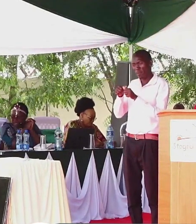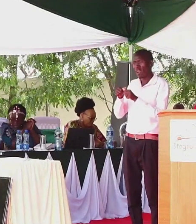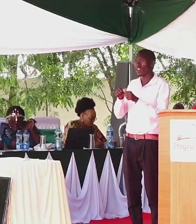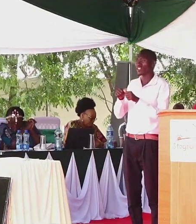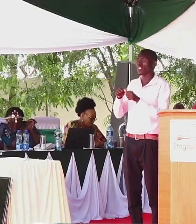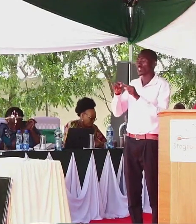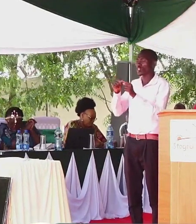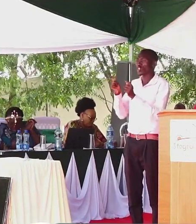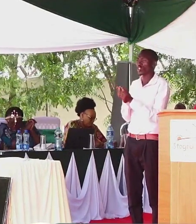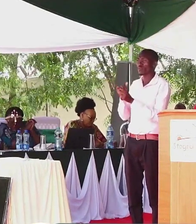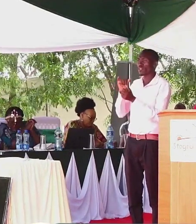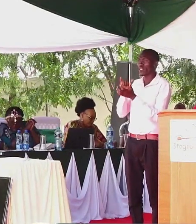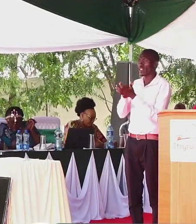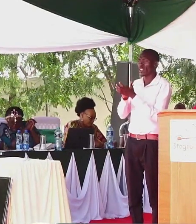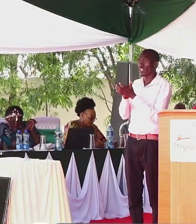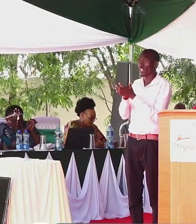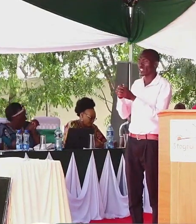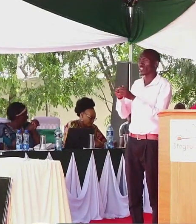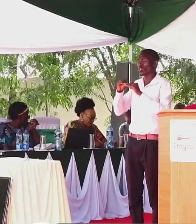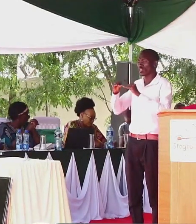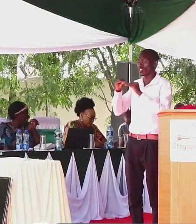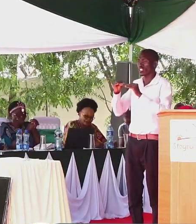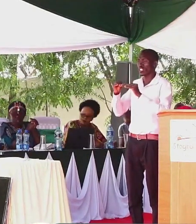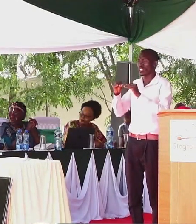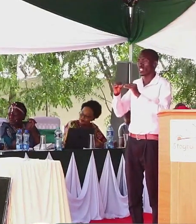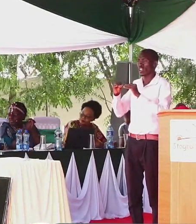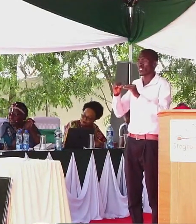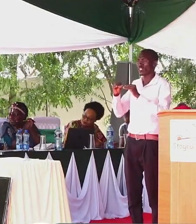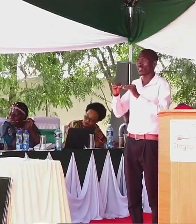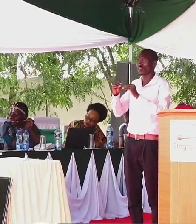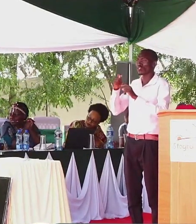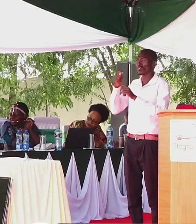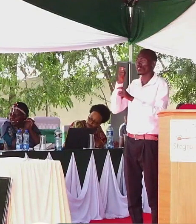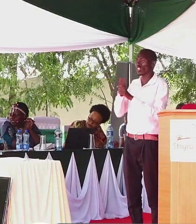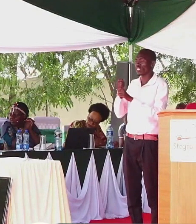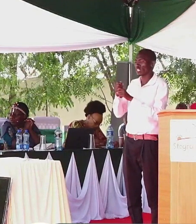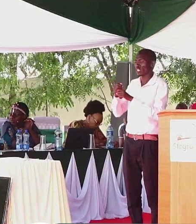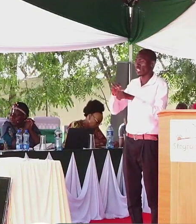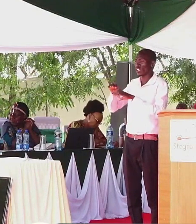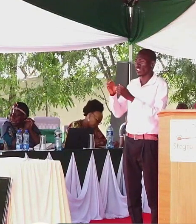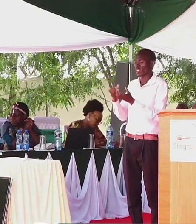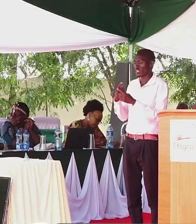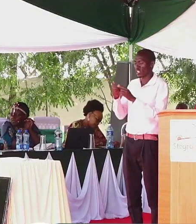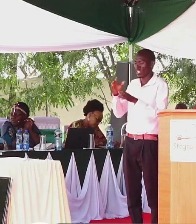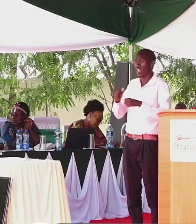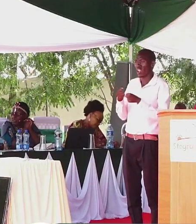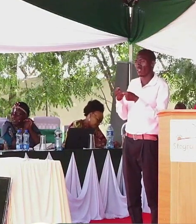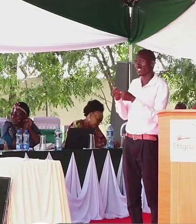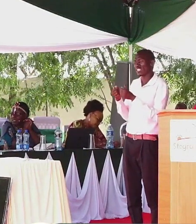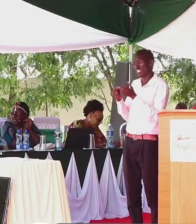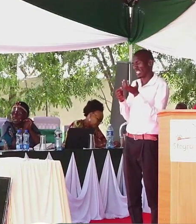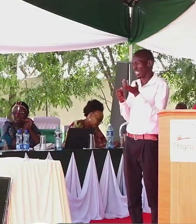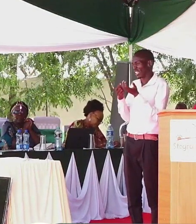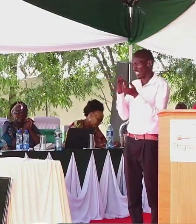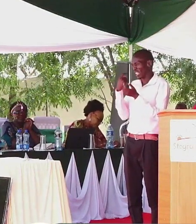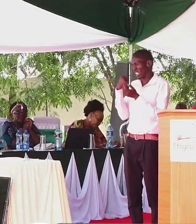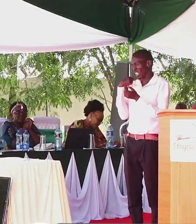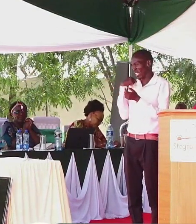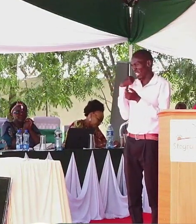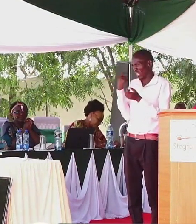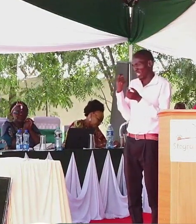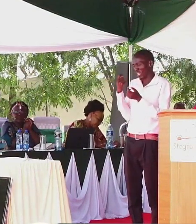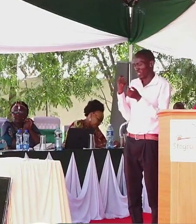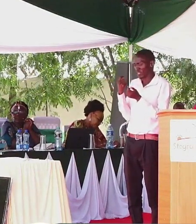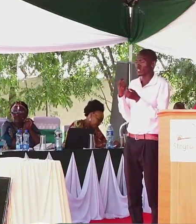as alternative classes. Those fellows, we are working with them so they can adapt to the current one strongly. We are also